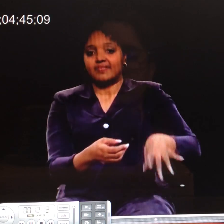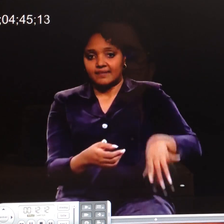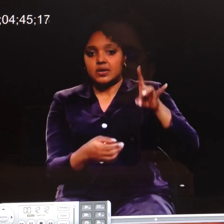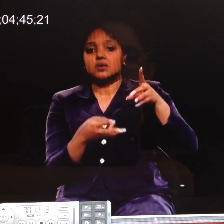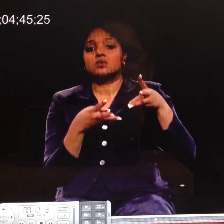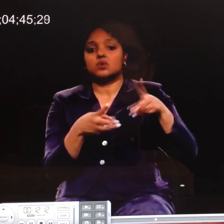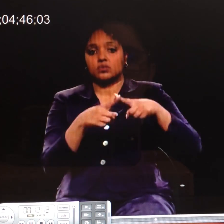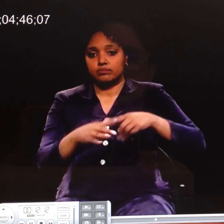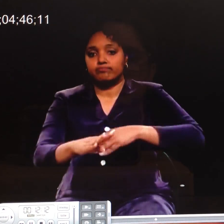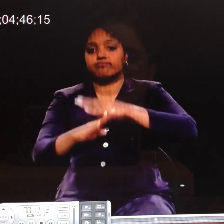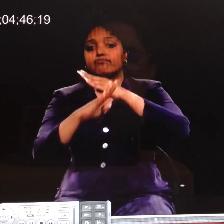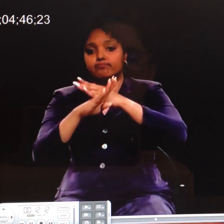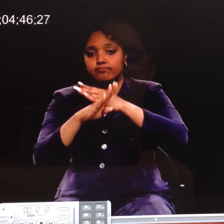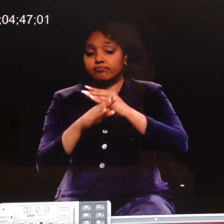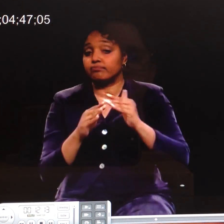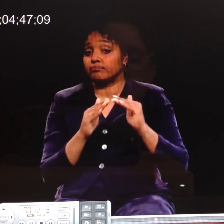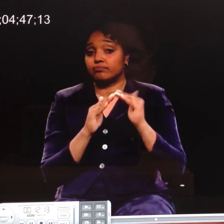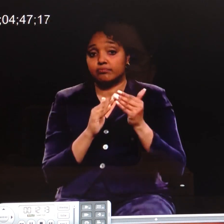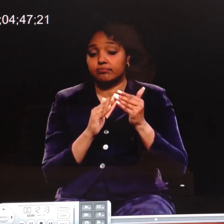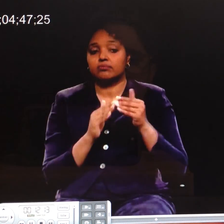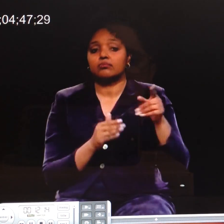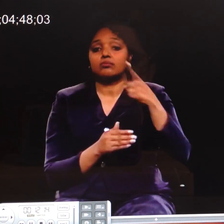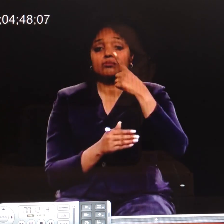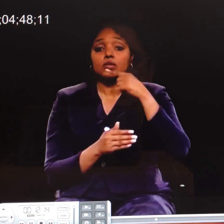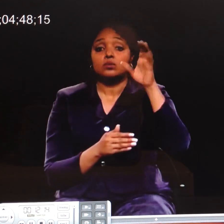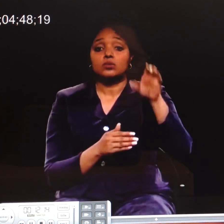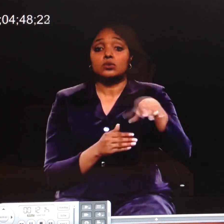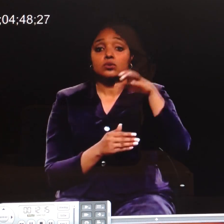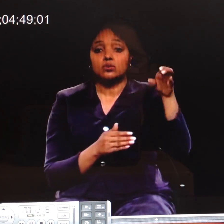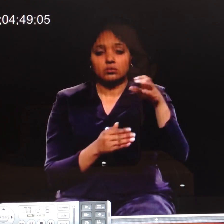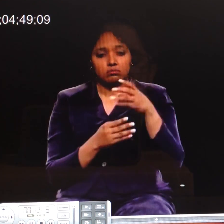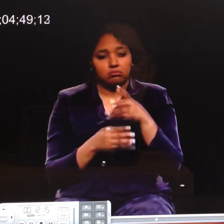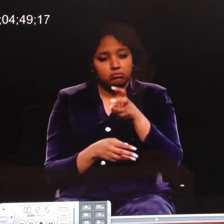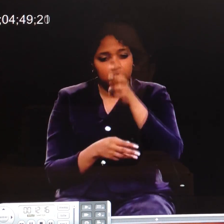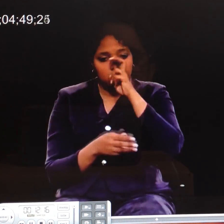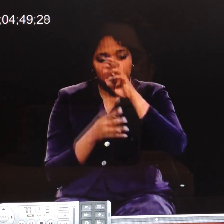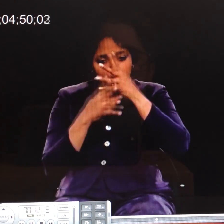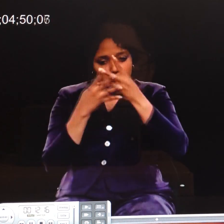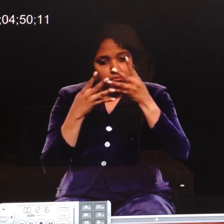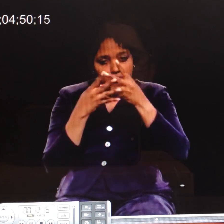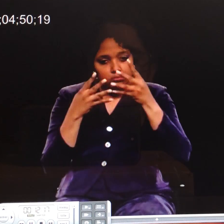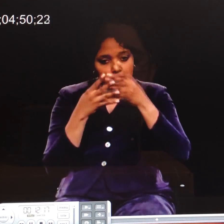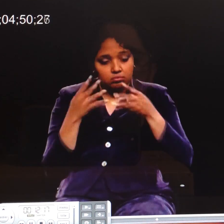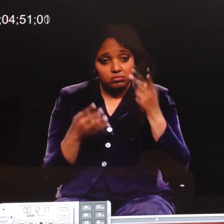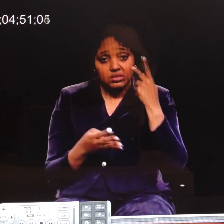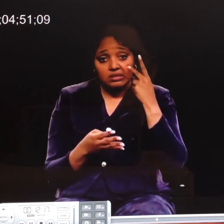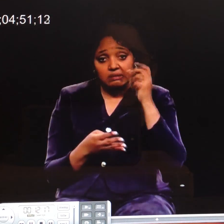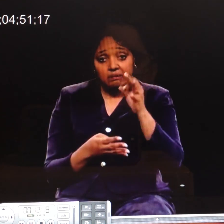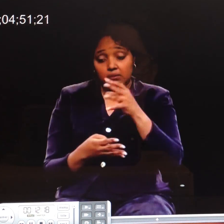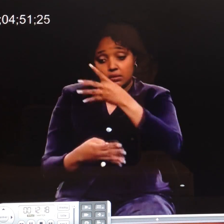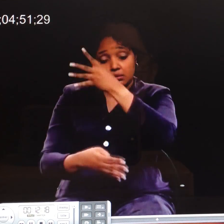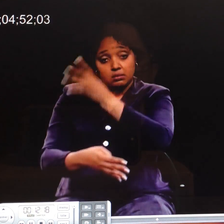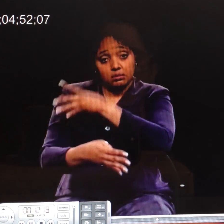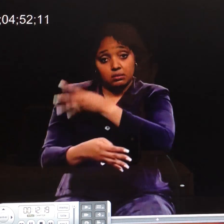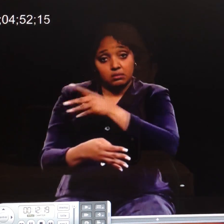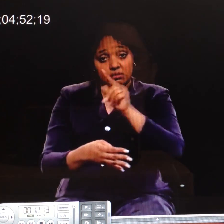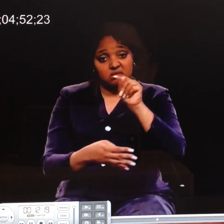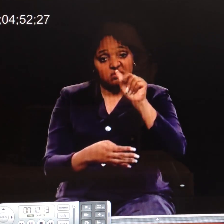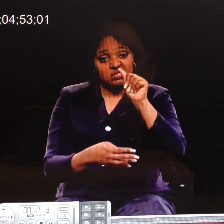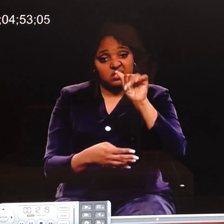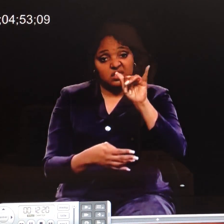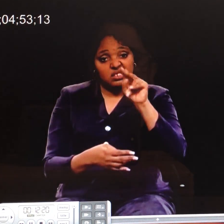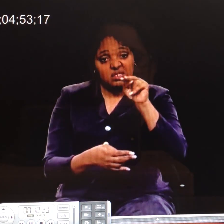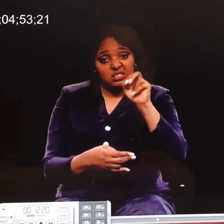So with blood transfusions, they found a way to prevent the spread of that, and that was through Red Cross. They have a